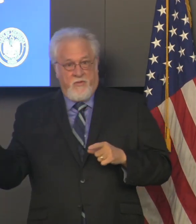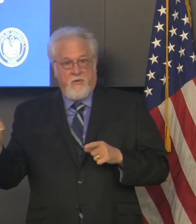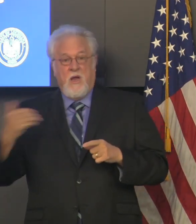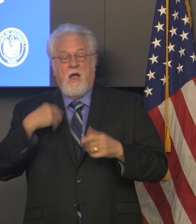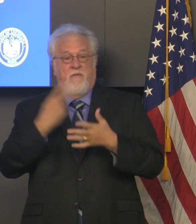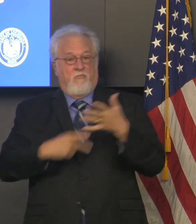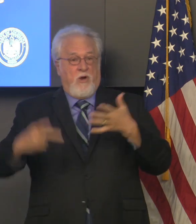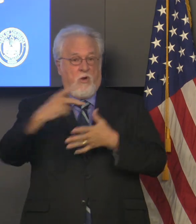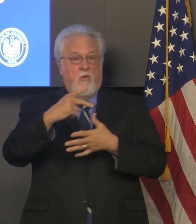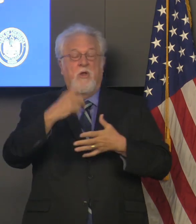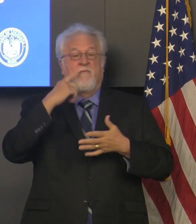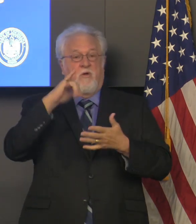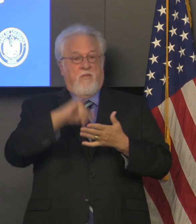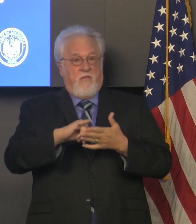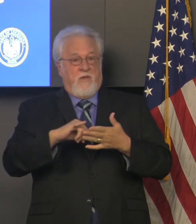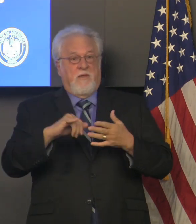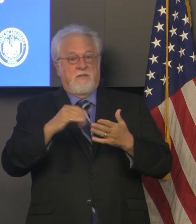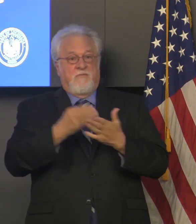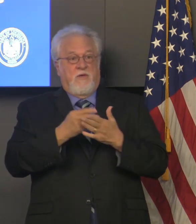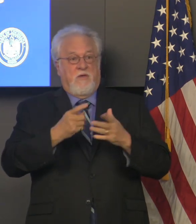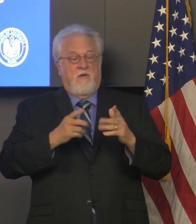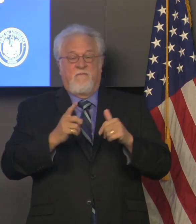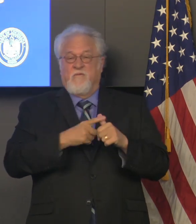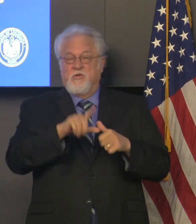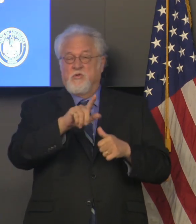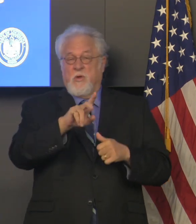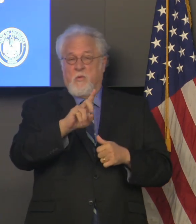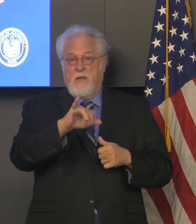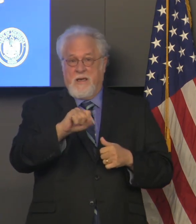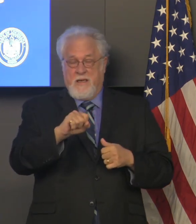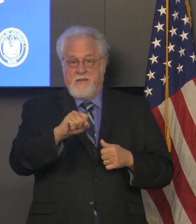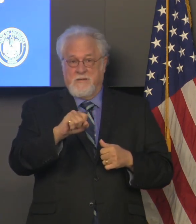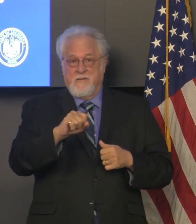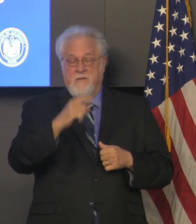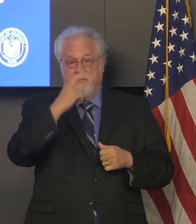priority for this funding during the first 21 days of the program.